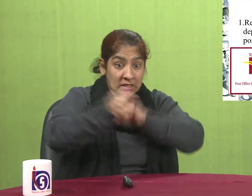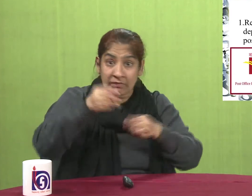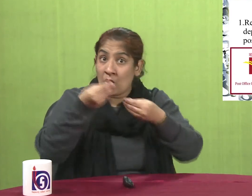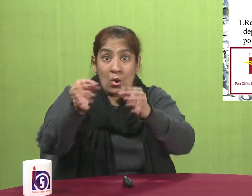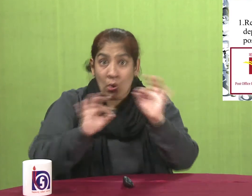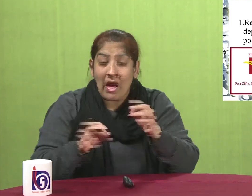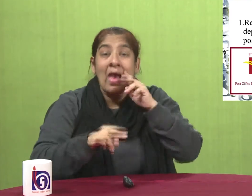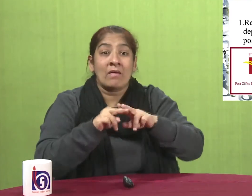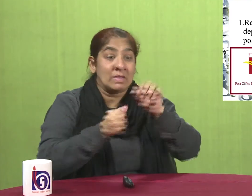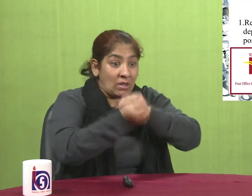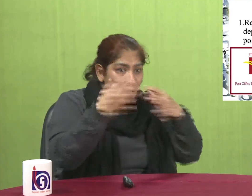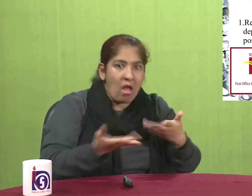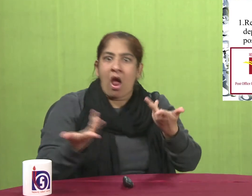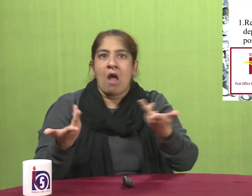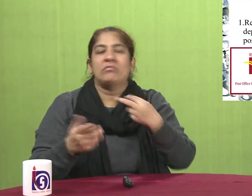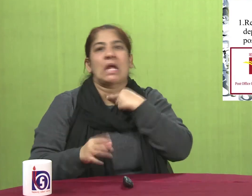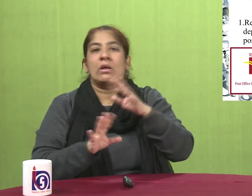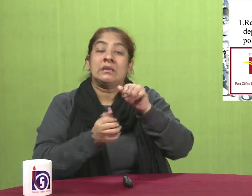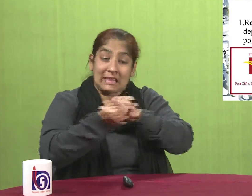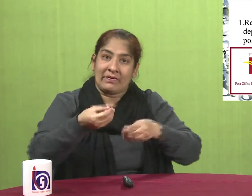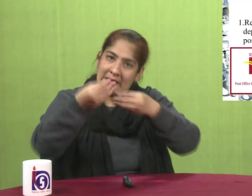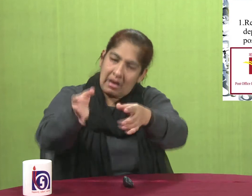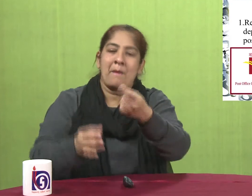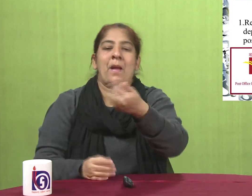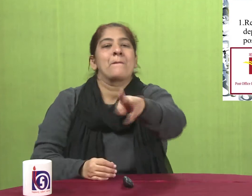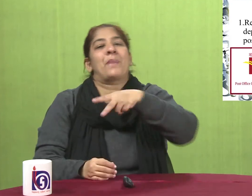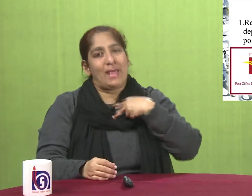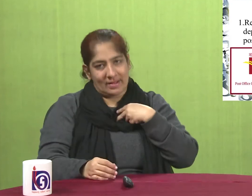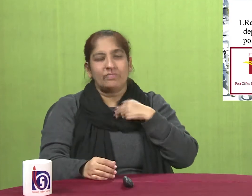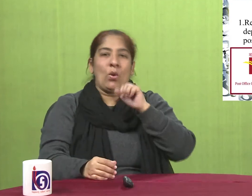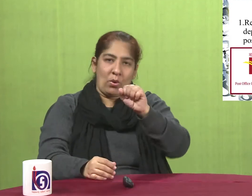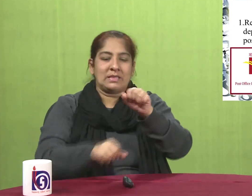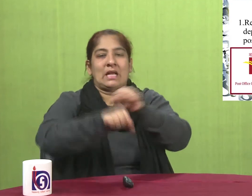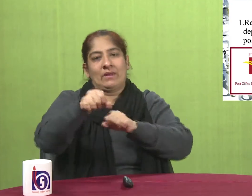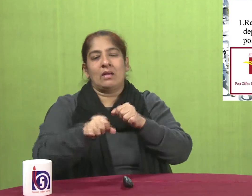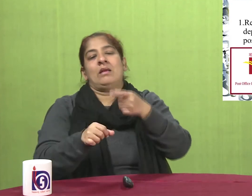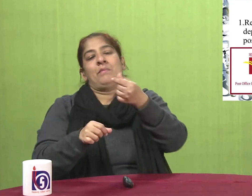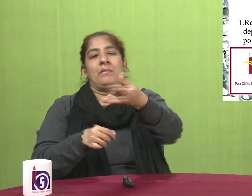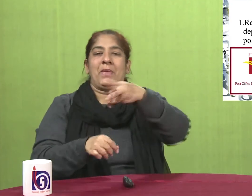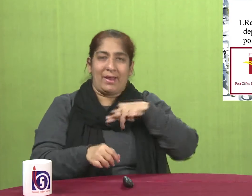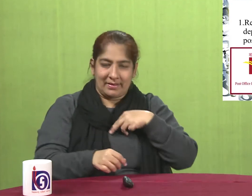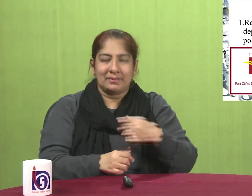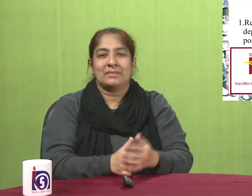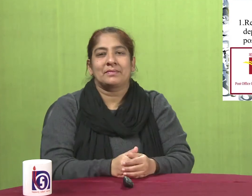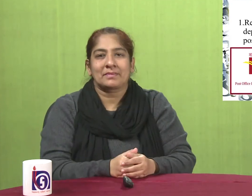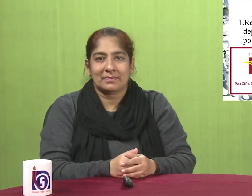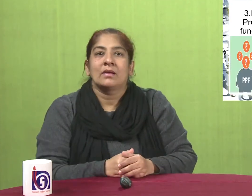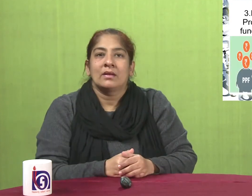Without the certificate, they will not be able to give back the money that you have saved.